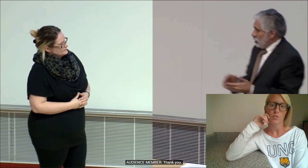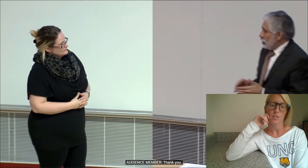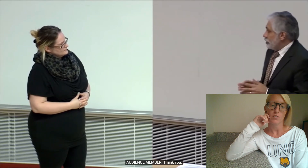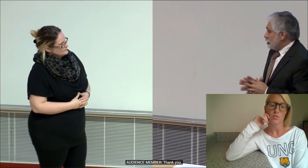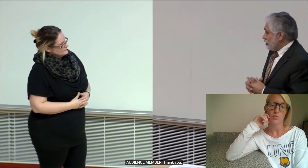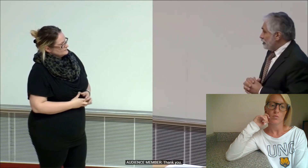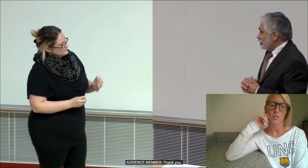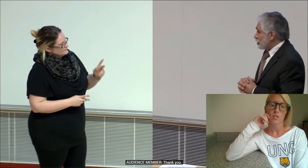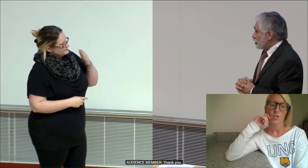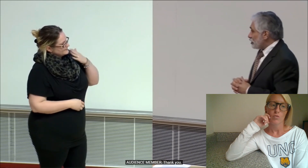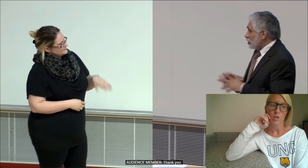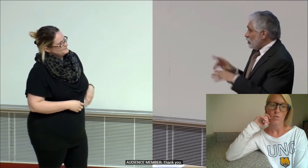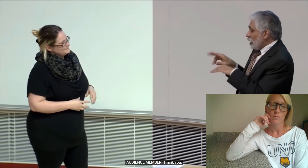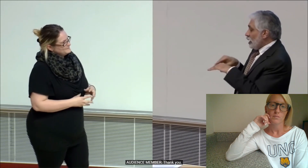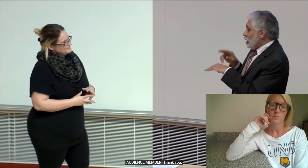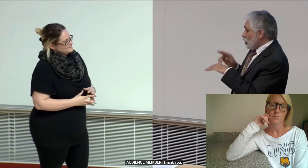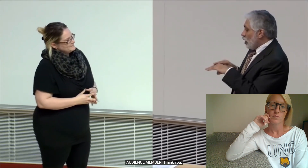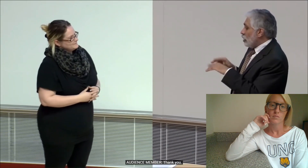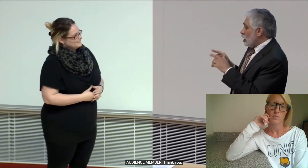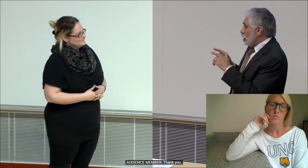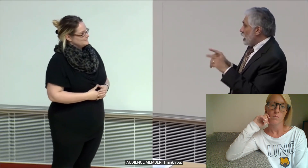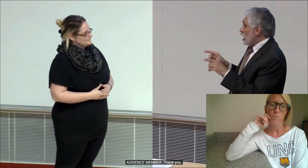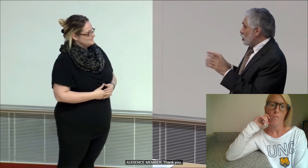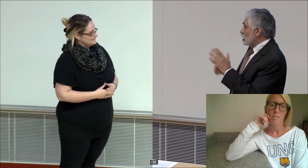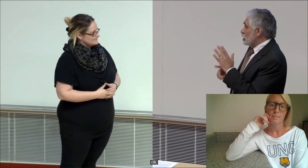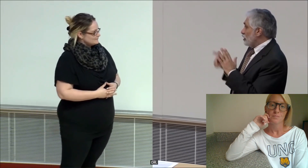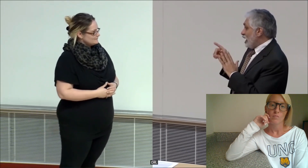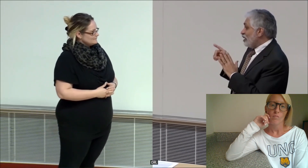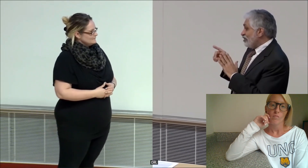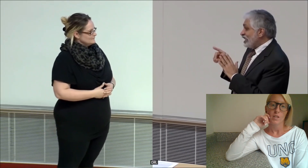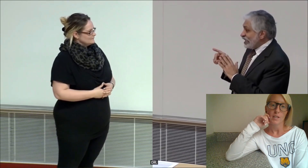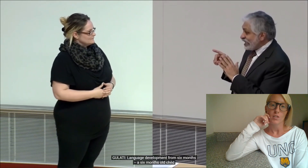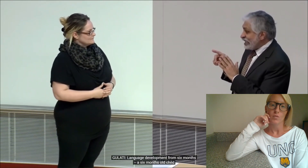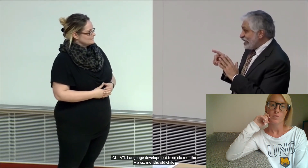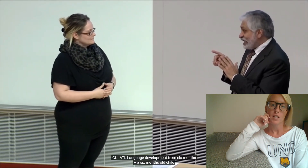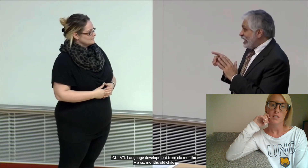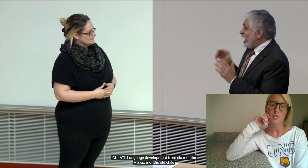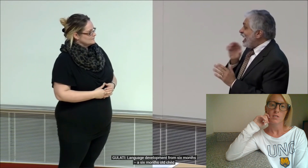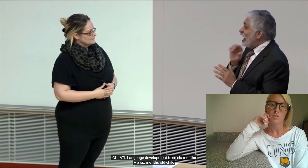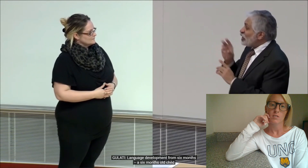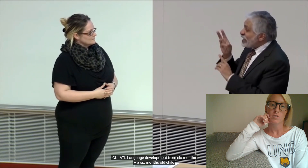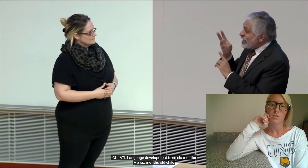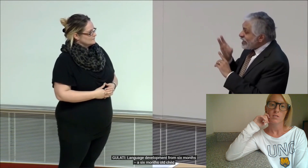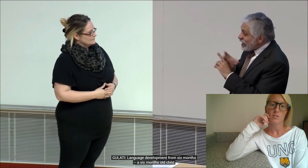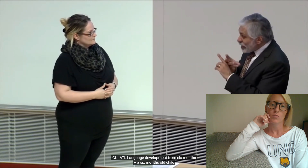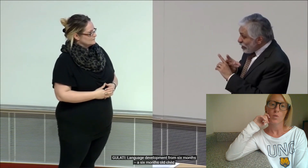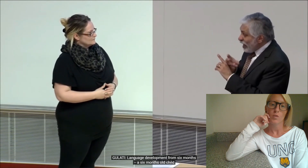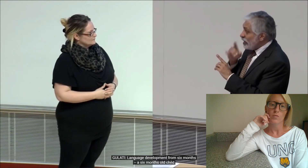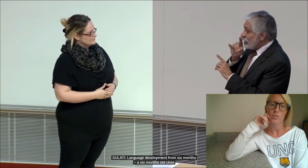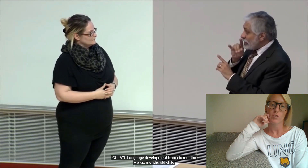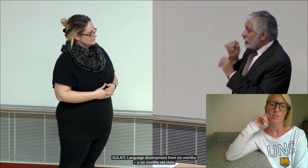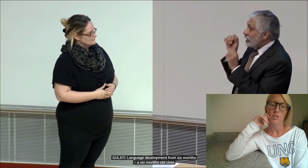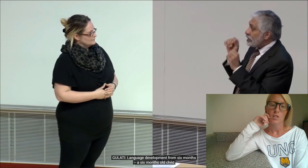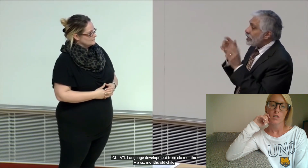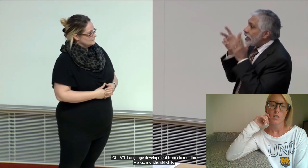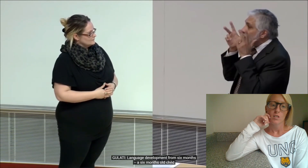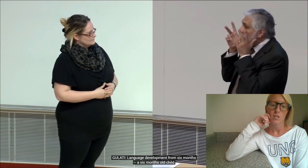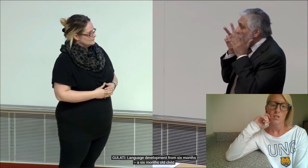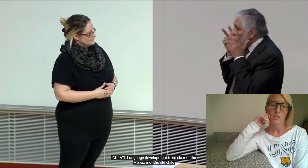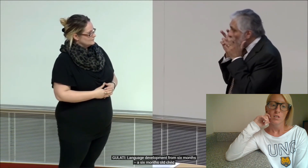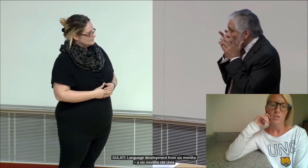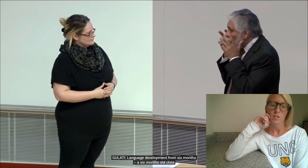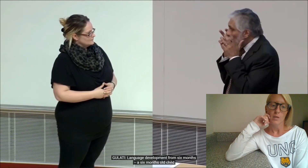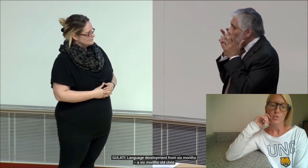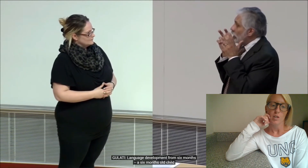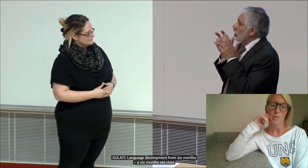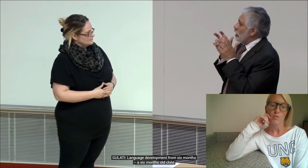have opportunities to grow. Thank you. Thank you. Yeah, language development Normal from for- 6 months,